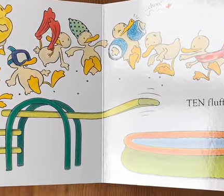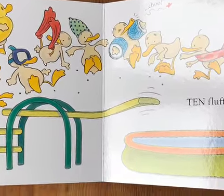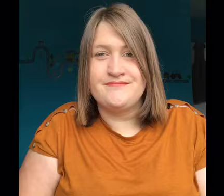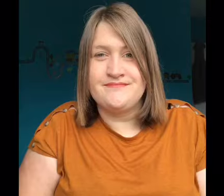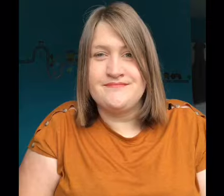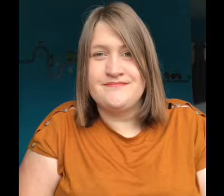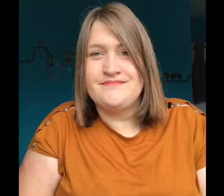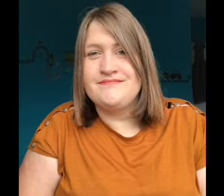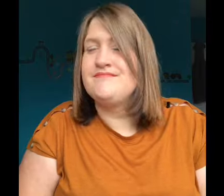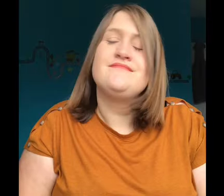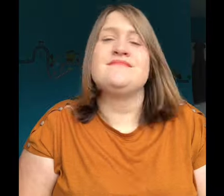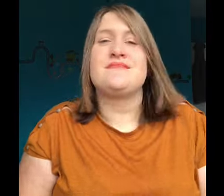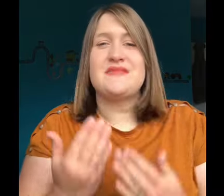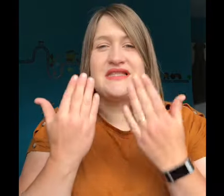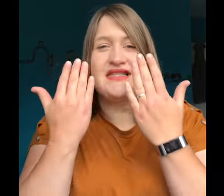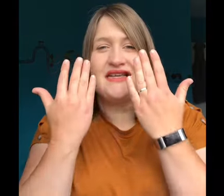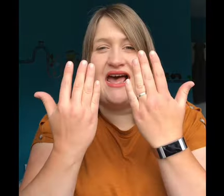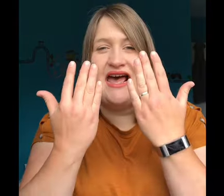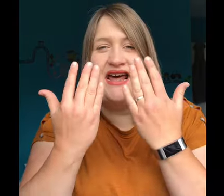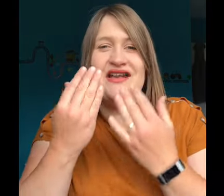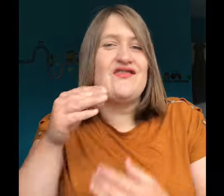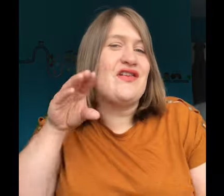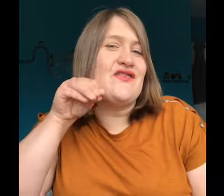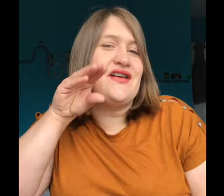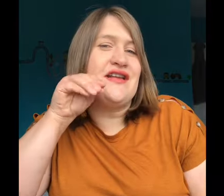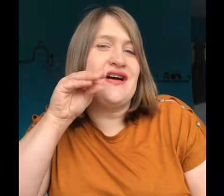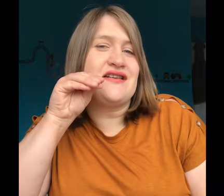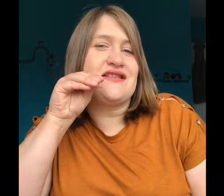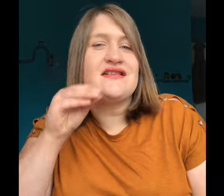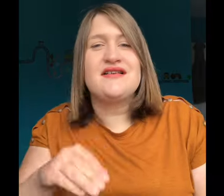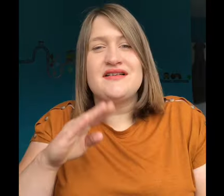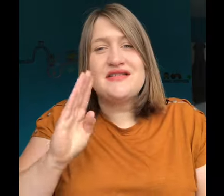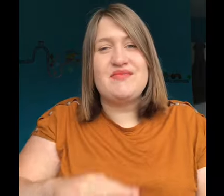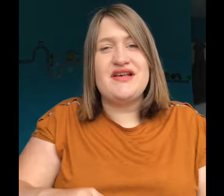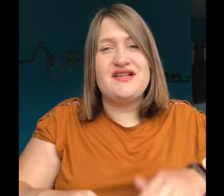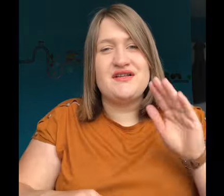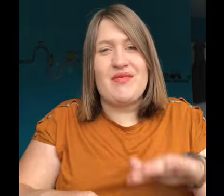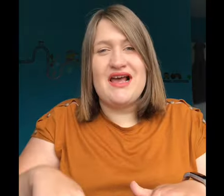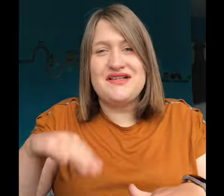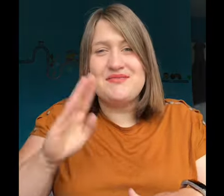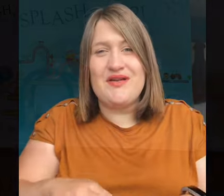Ten fluffy ducks, splish, splash, splash.